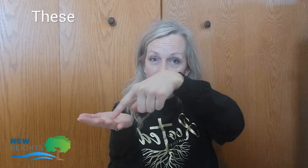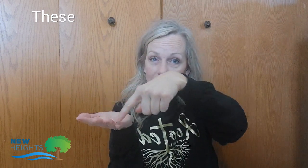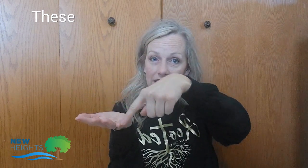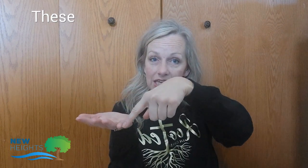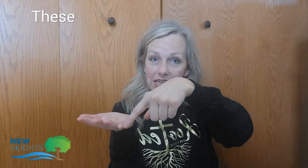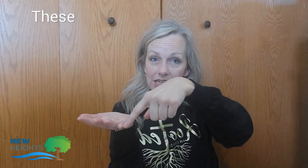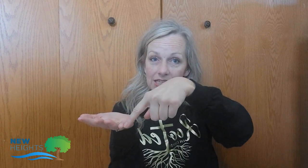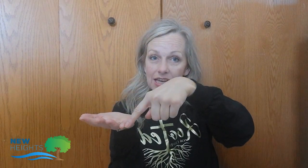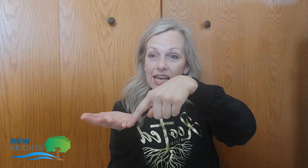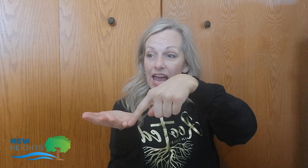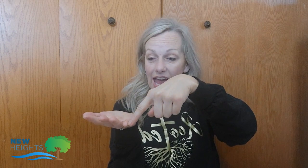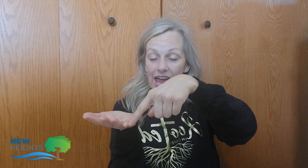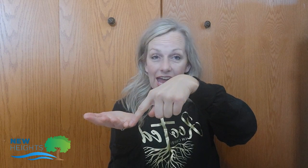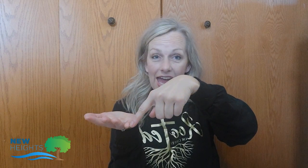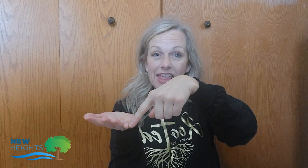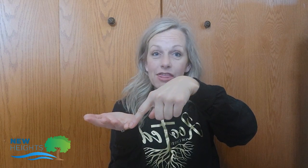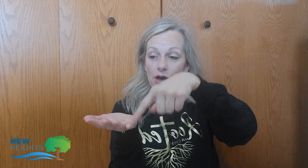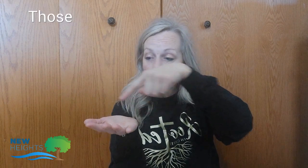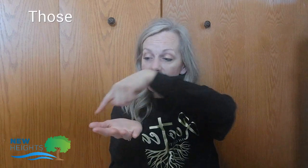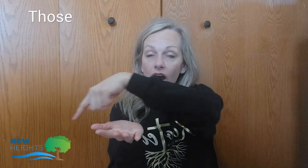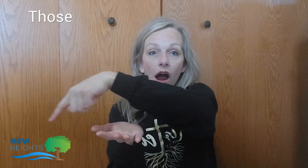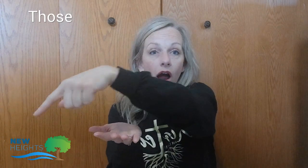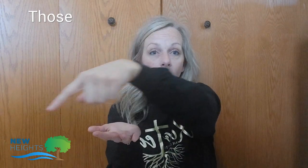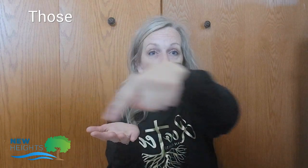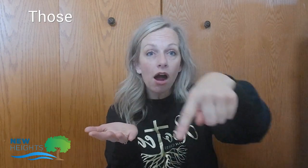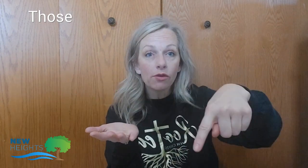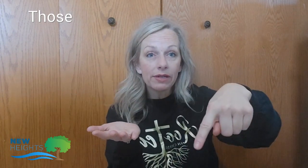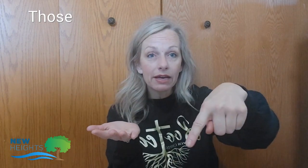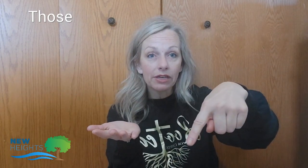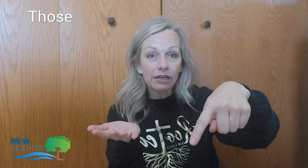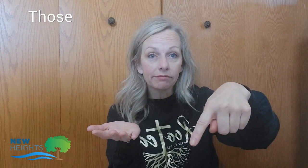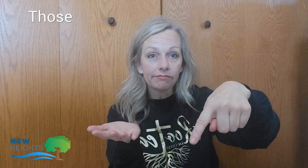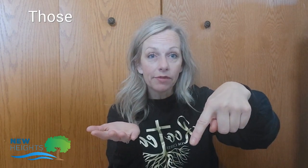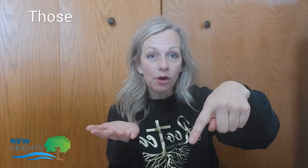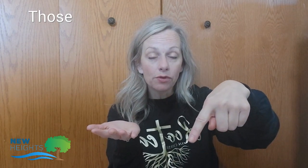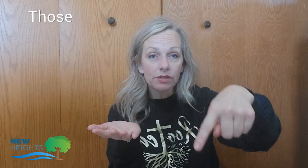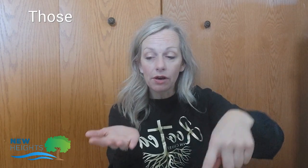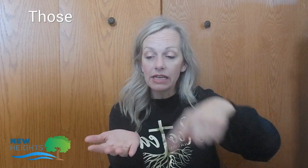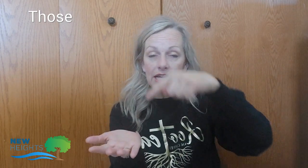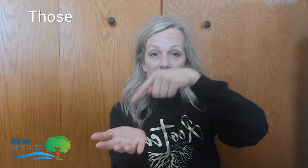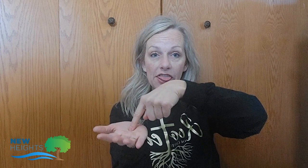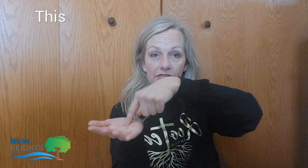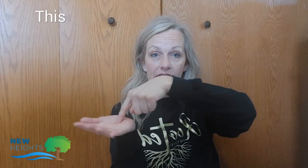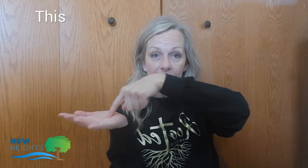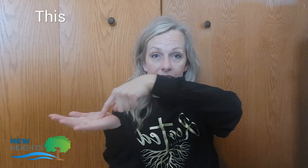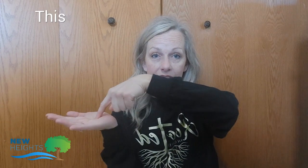fingers, these. And then those are the ones out here, those, right? This,